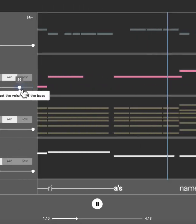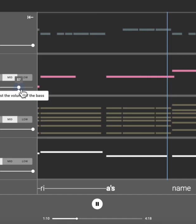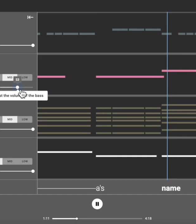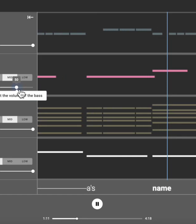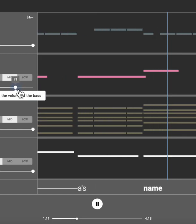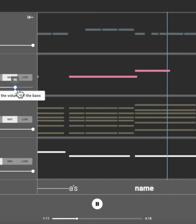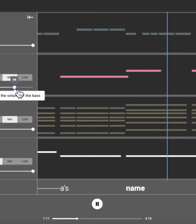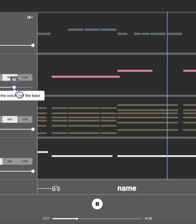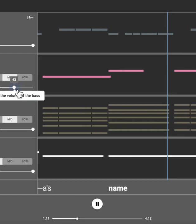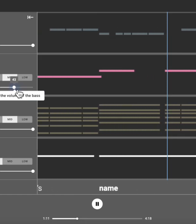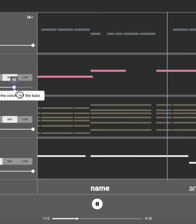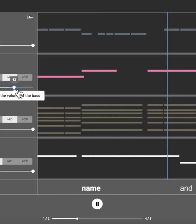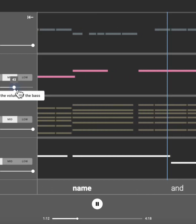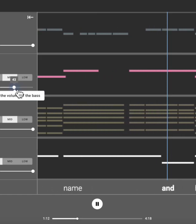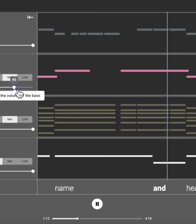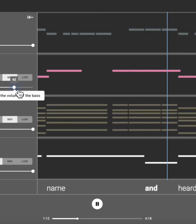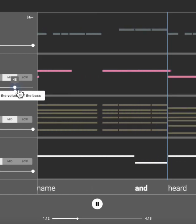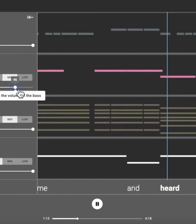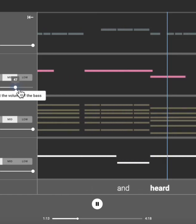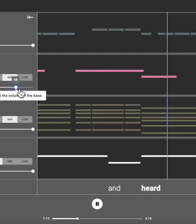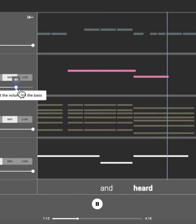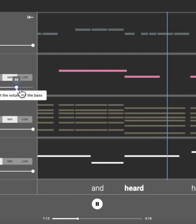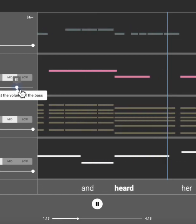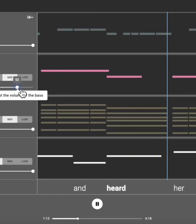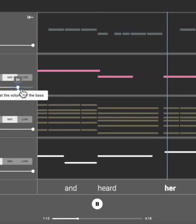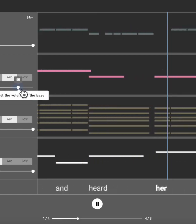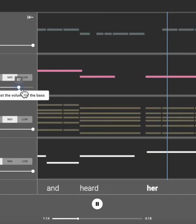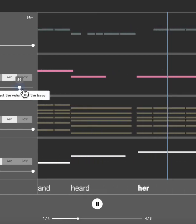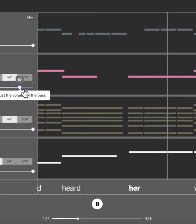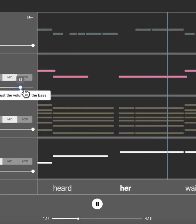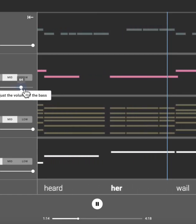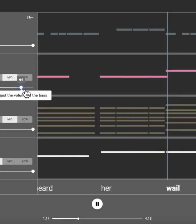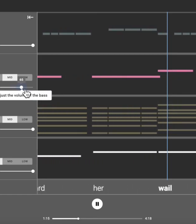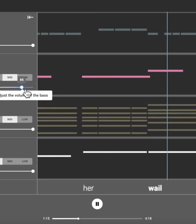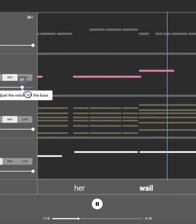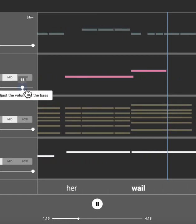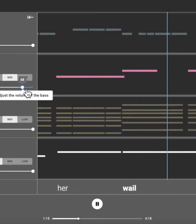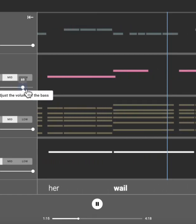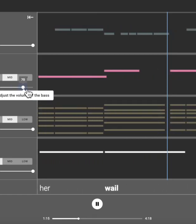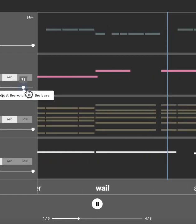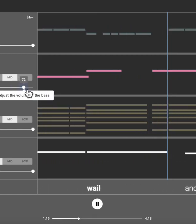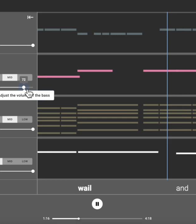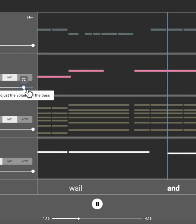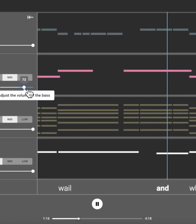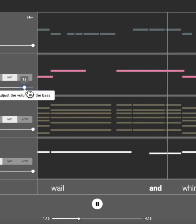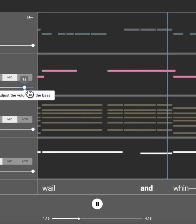Mariah's name and heard her wail and